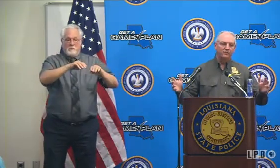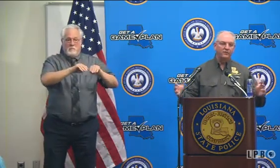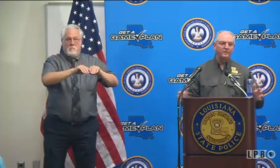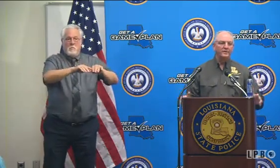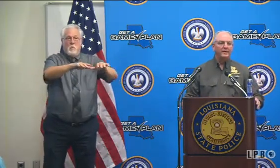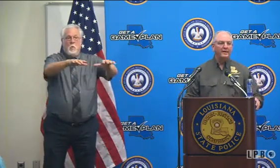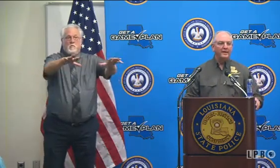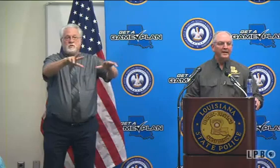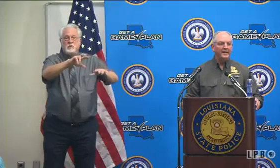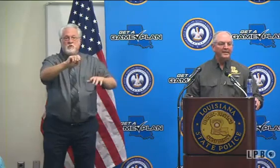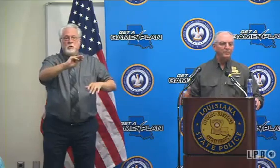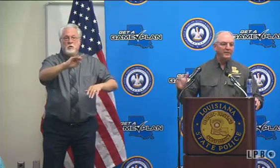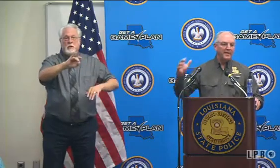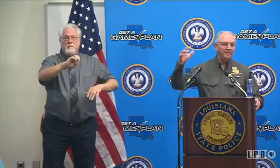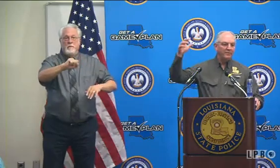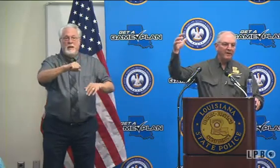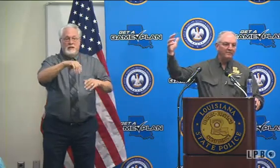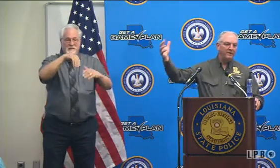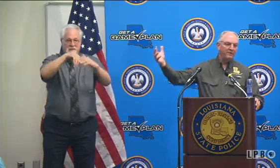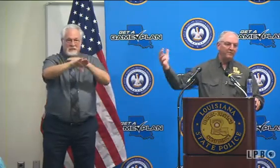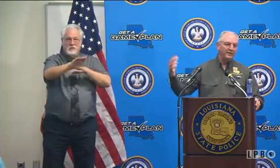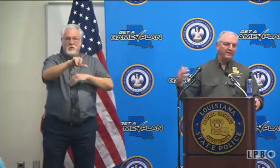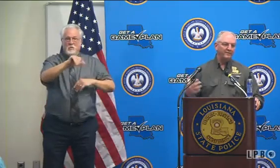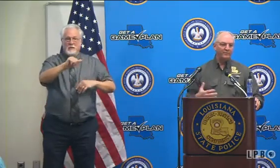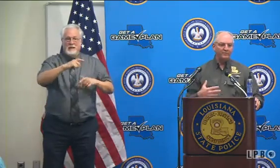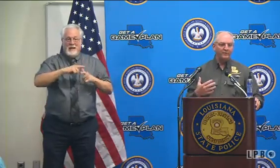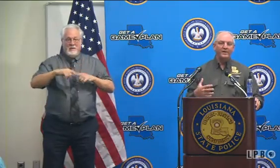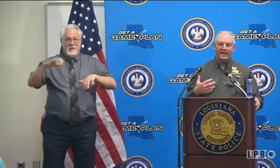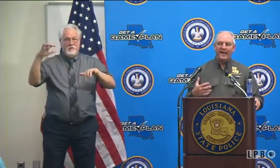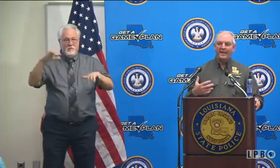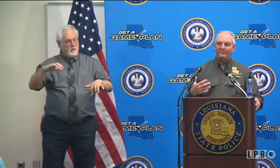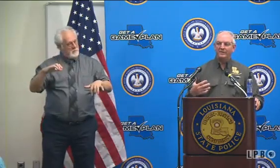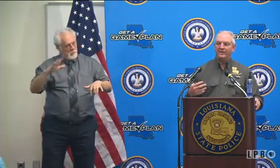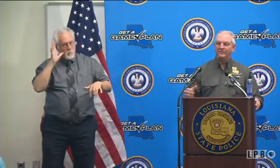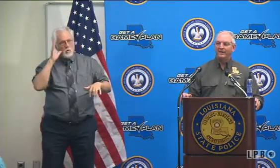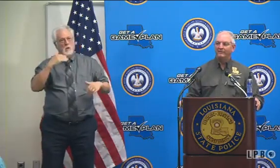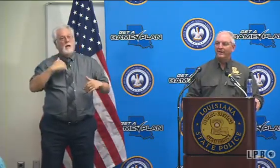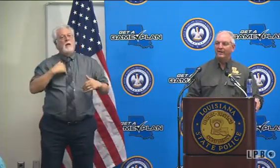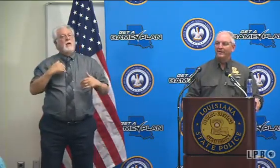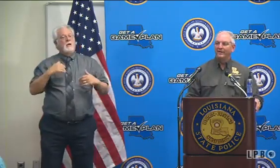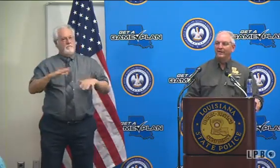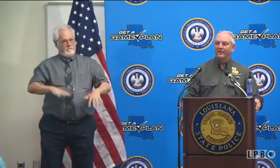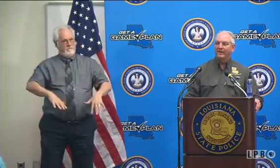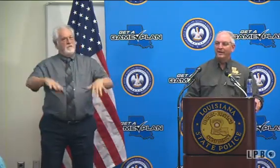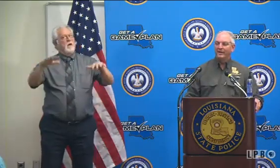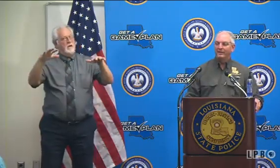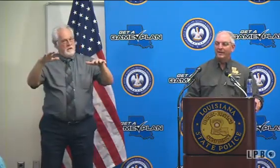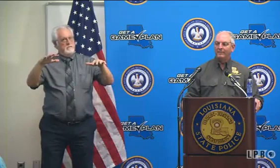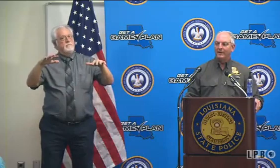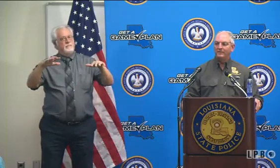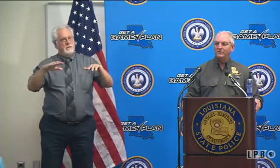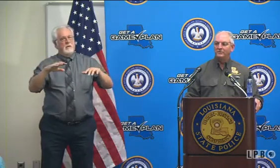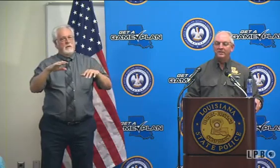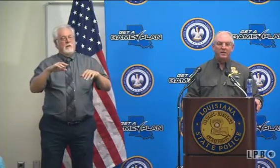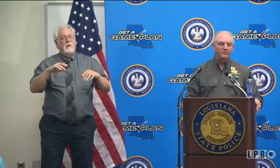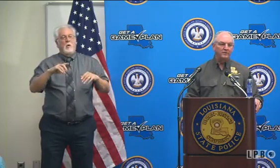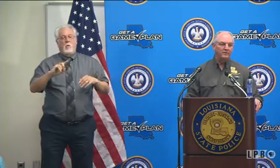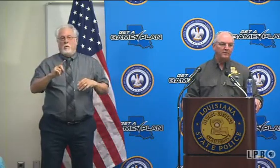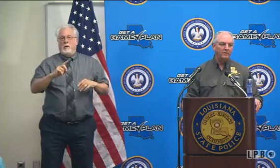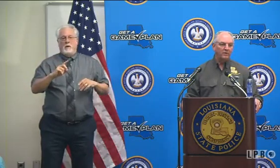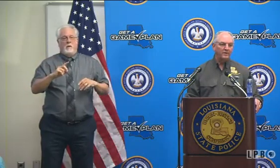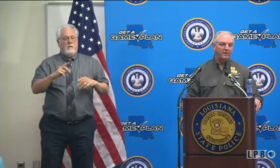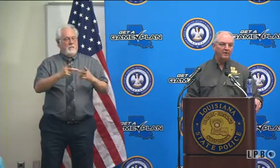and so forth, and then with the heavy rainfall, then we're going to have significant flooding in places that